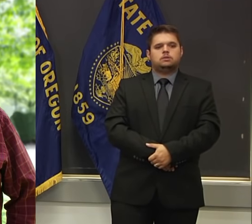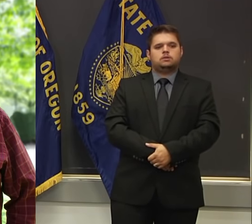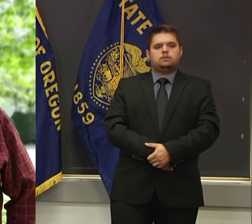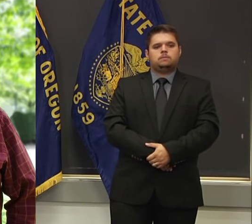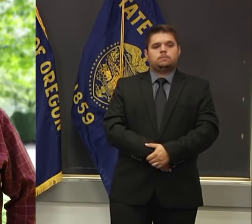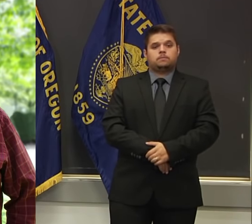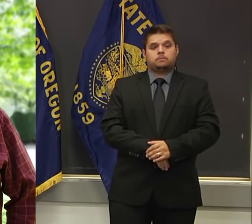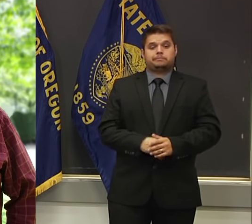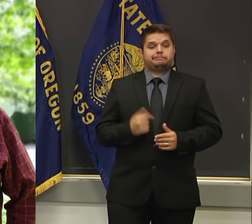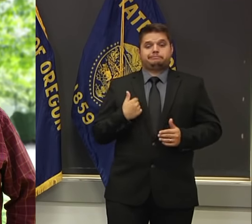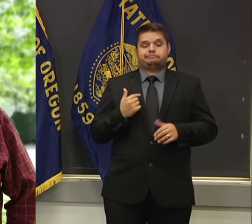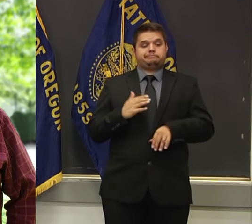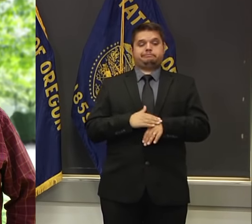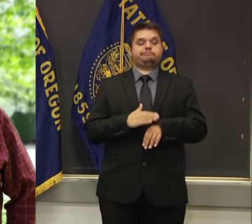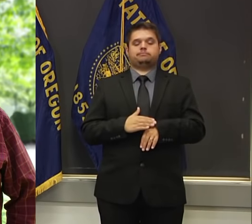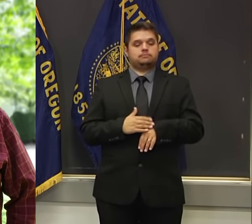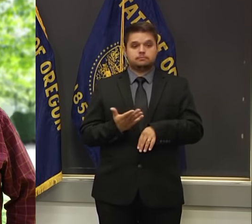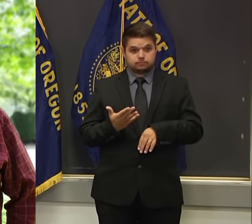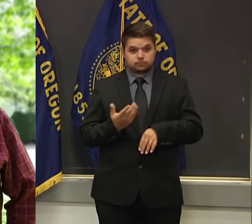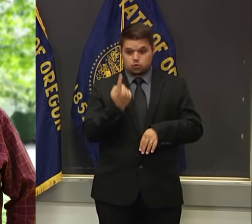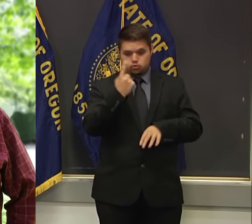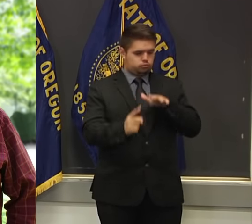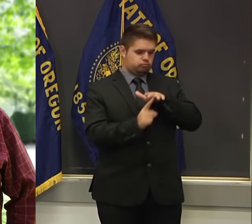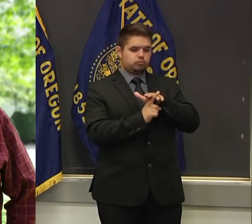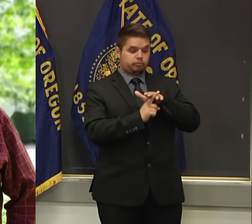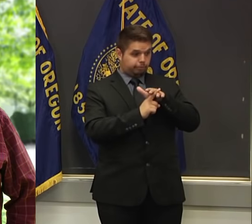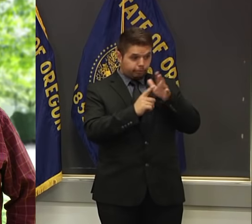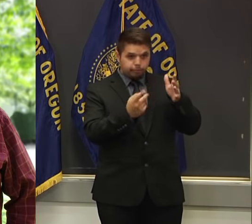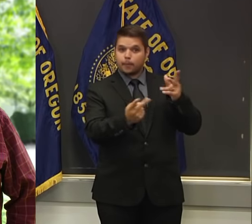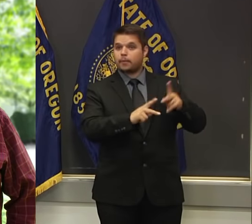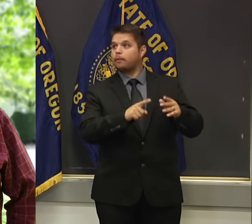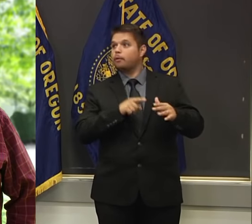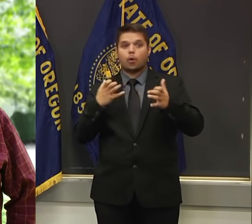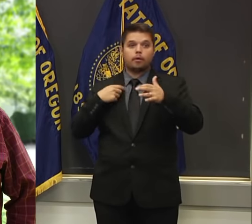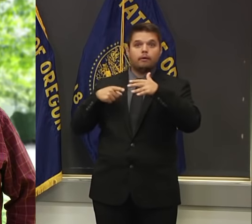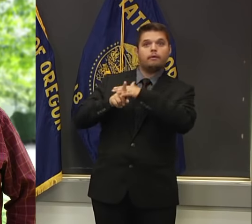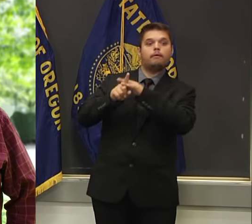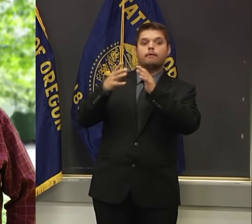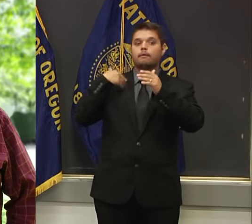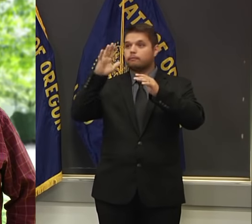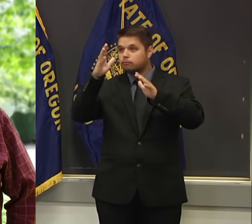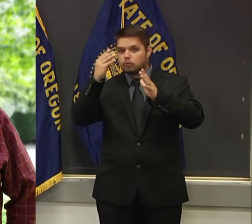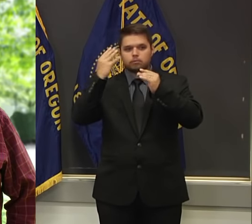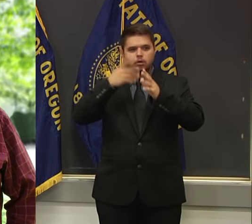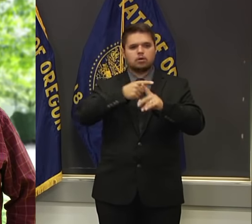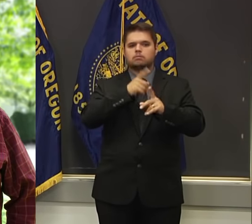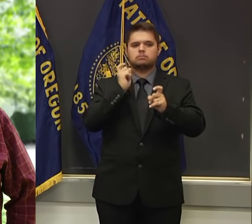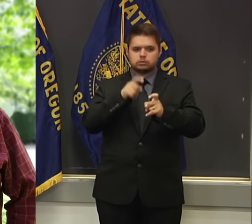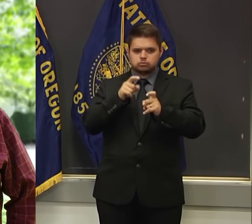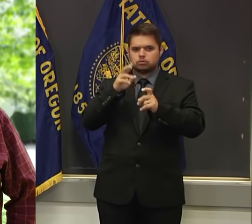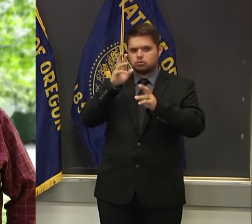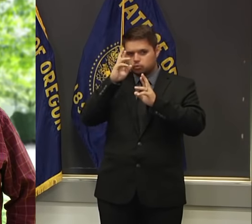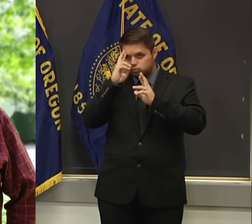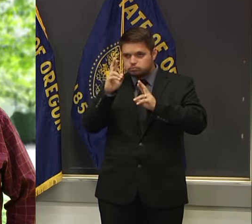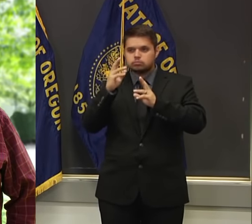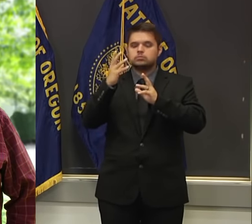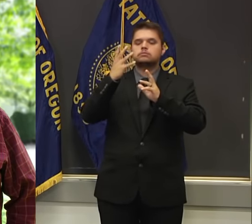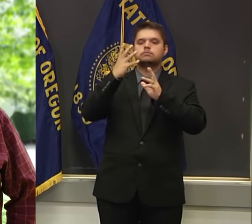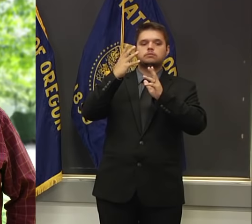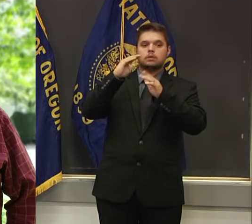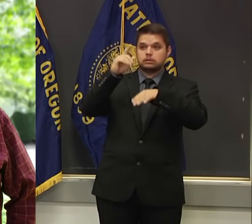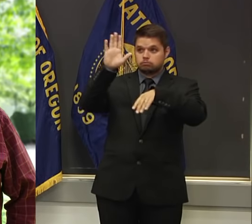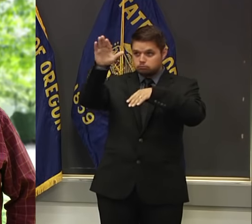folks not just show up, that in order to manage the flow and to make sure it's staffed, that they should reach out to those organizations